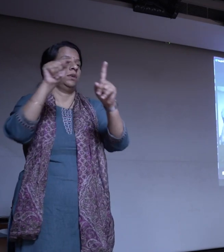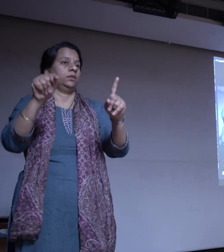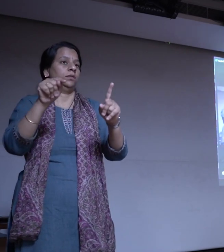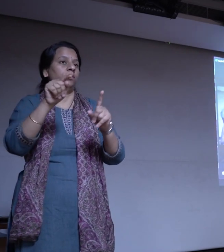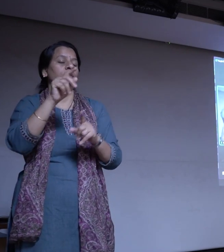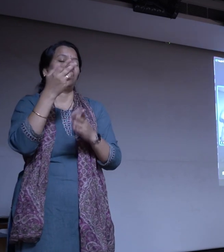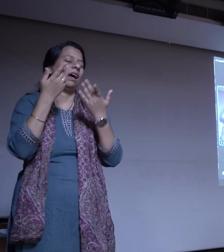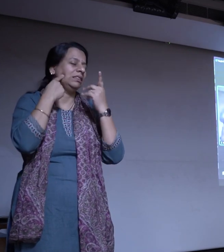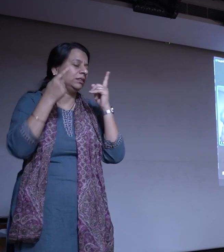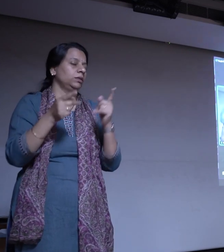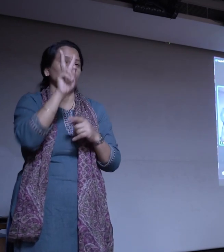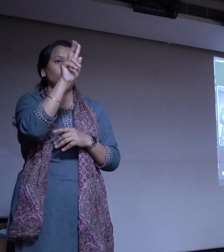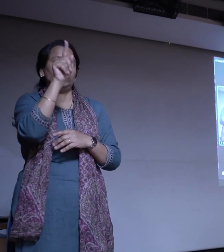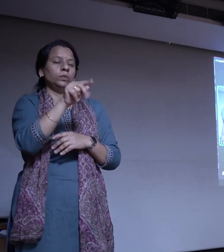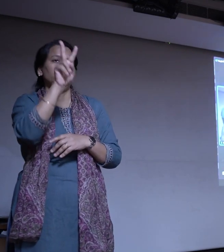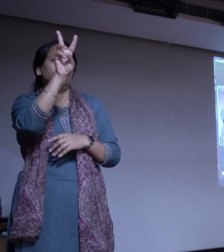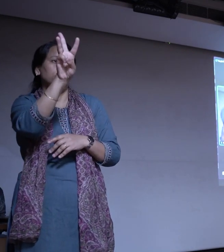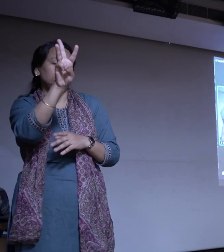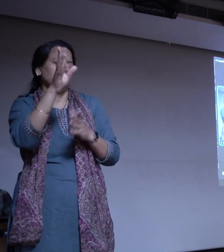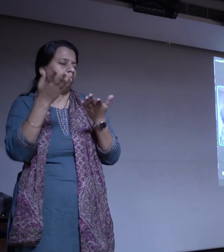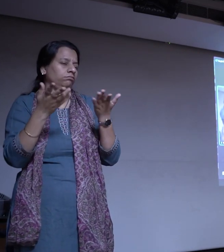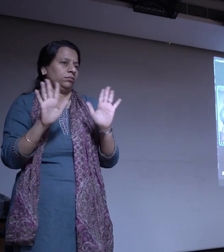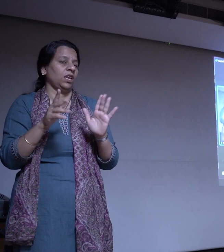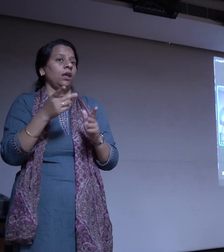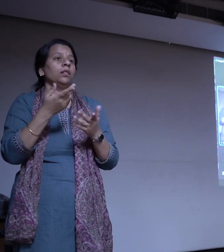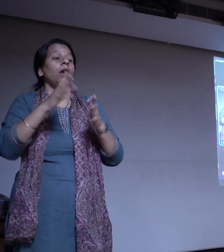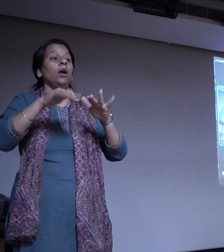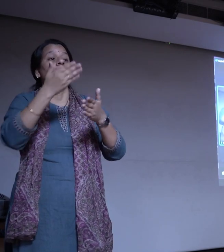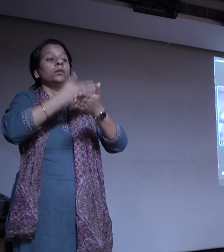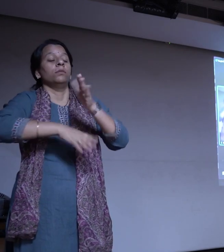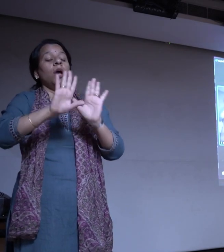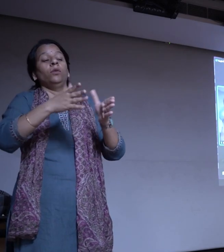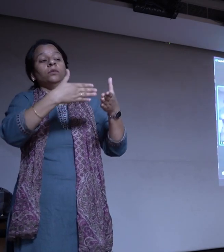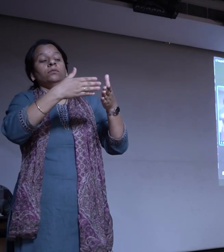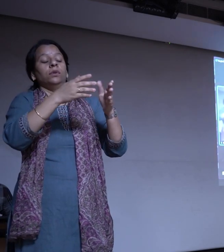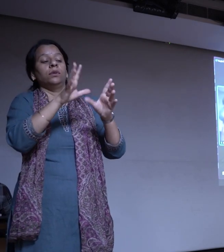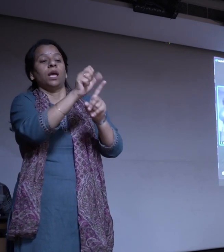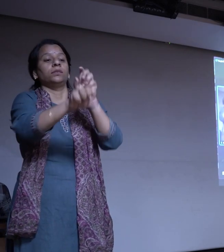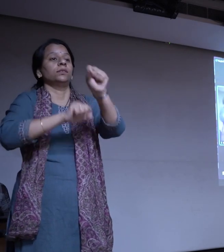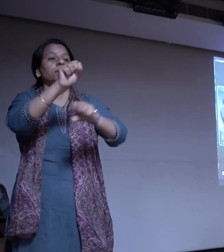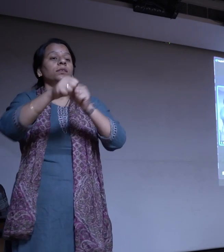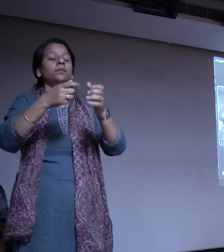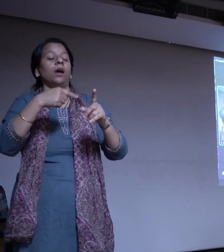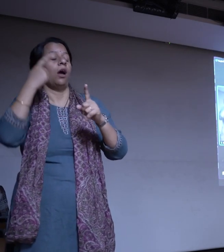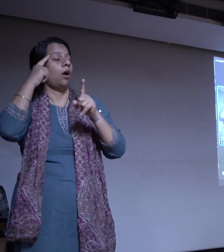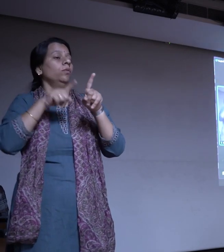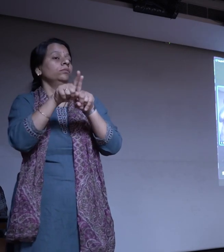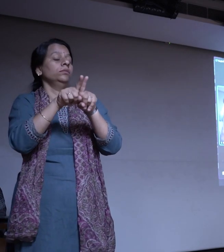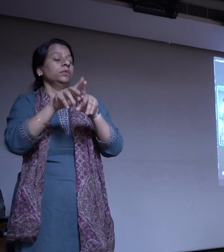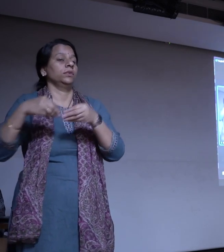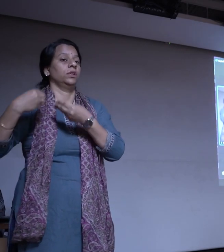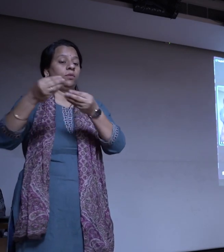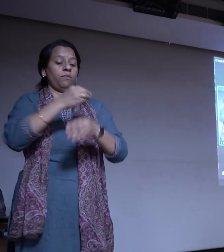the truth is somewhere in between and also it depends on how you Define disability whether in India we do a very